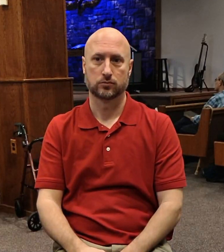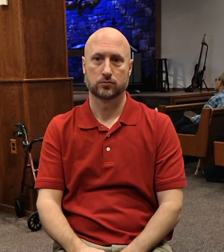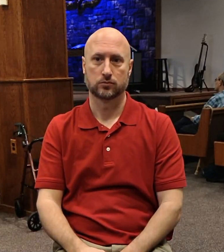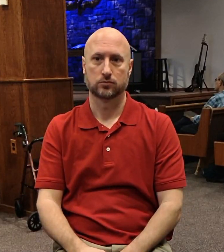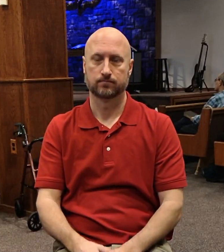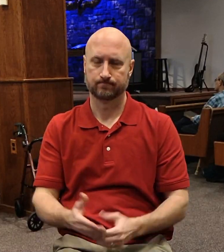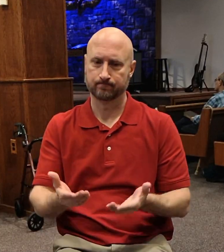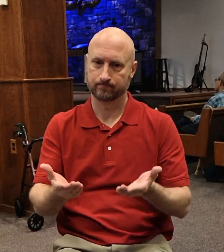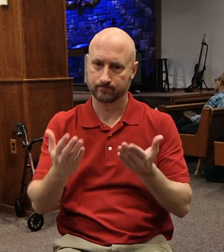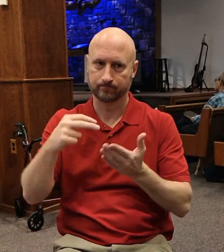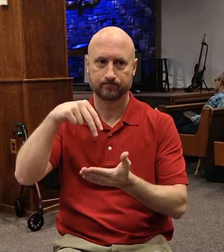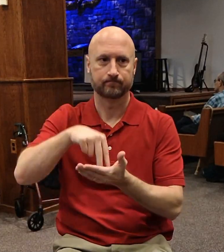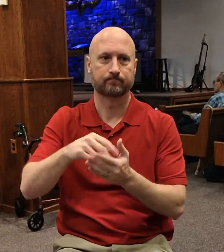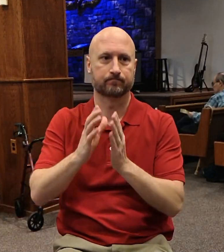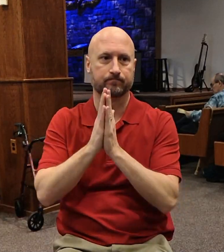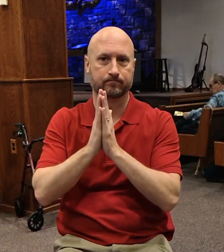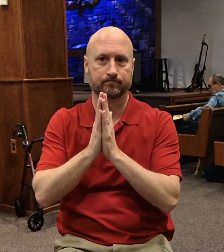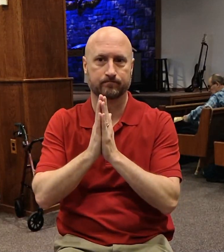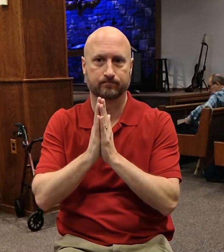let's stand let's pray